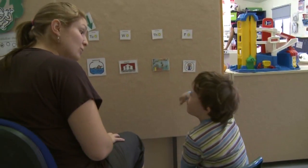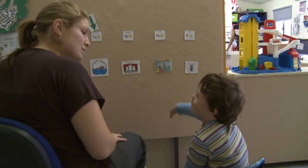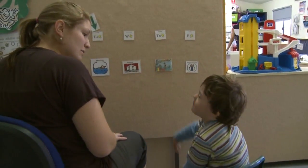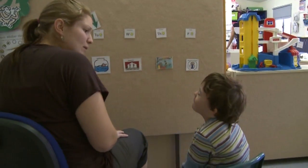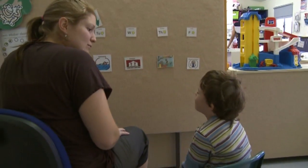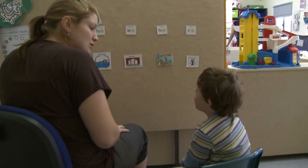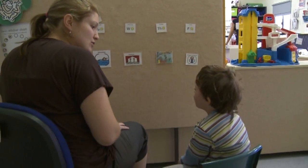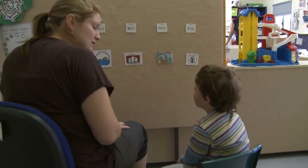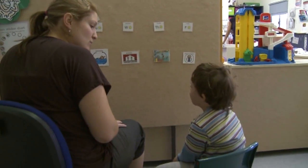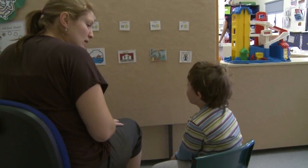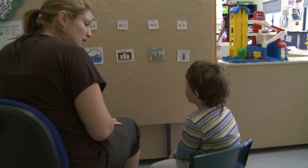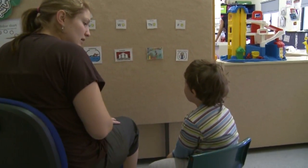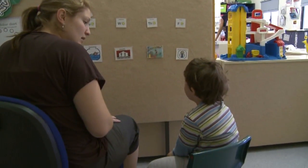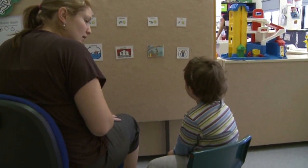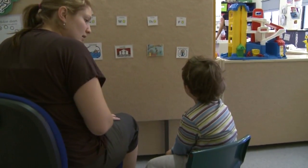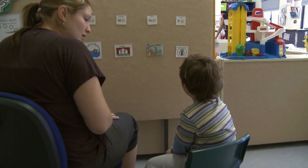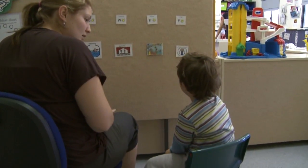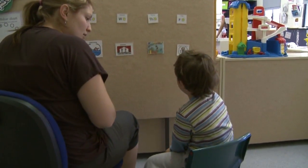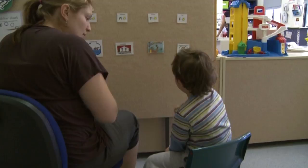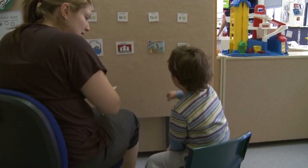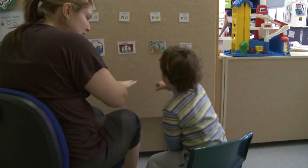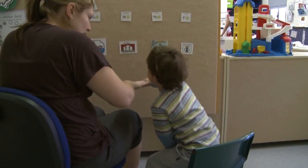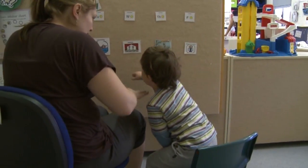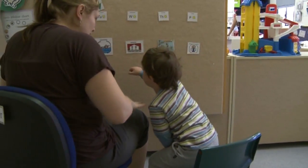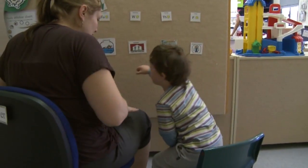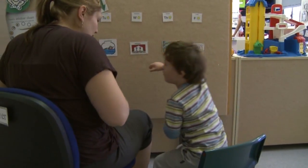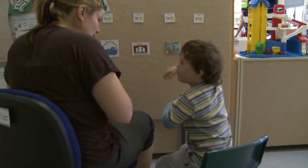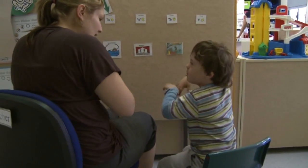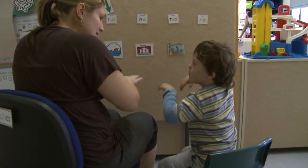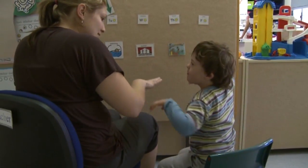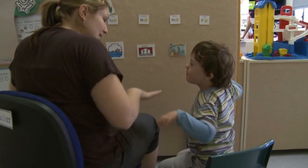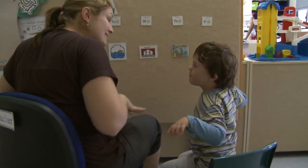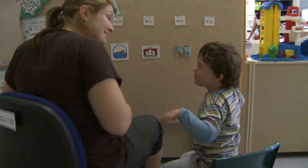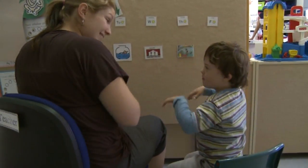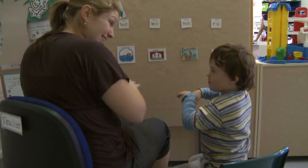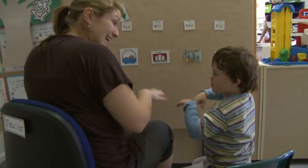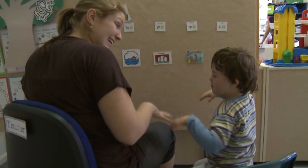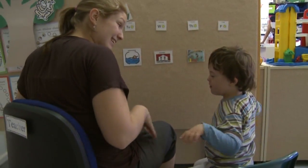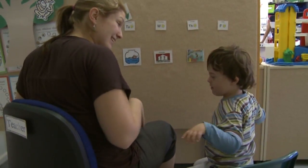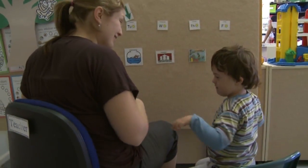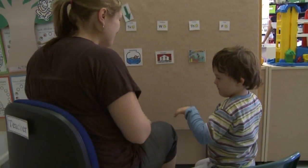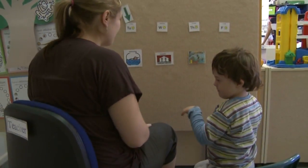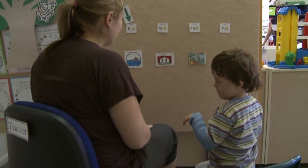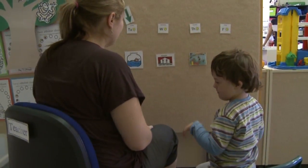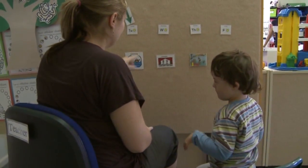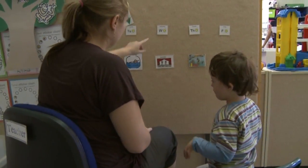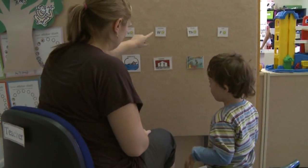asks questions about each day's activity, helping to develop Jaden's language, understanding of concepts, and descriptive